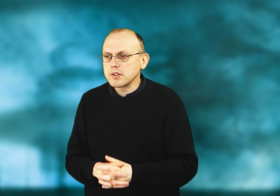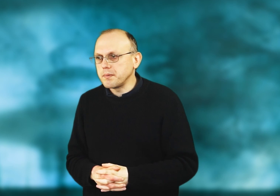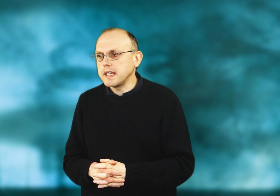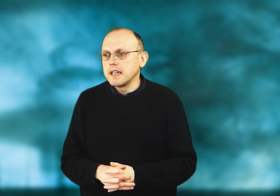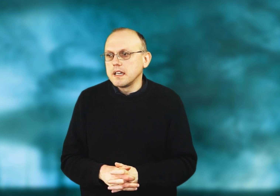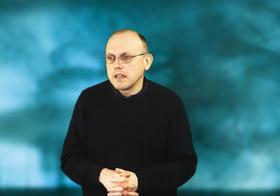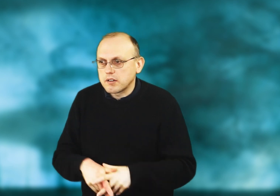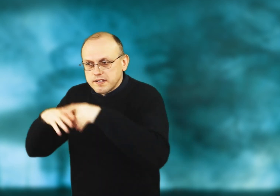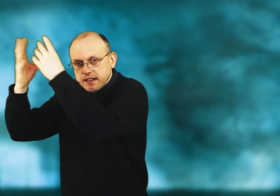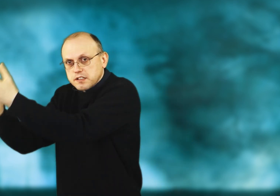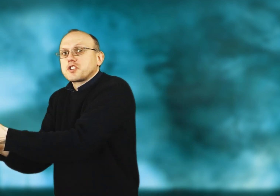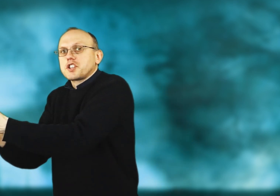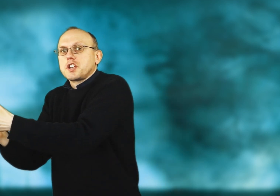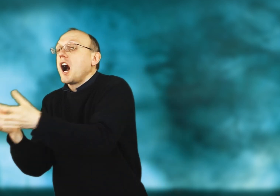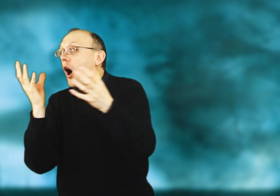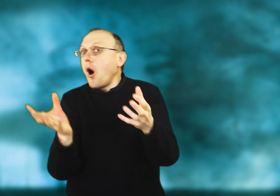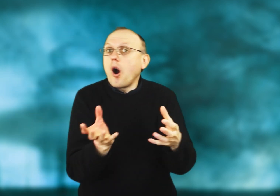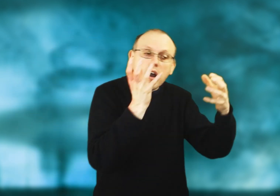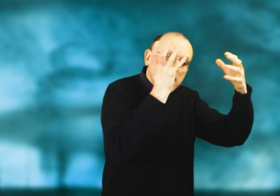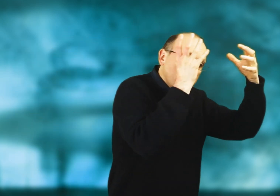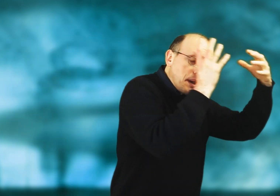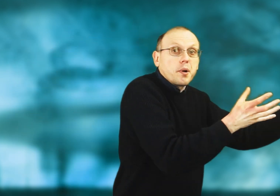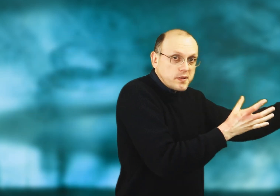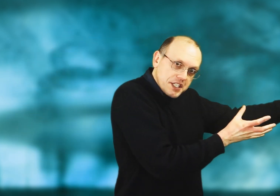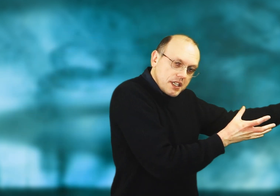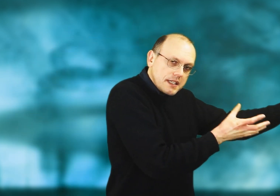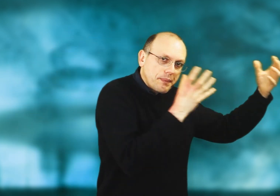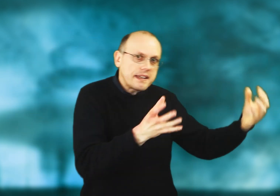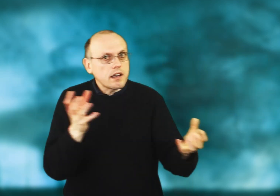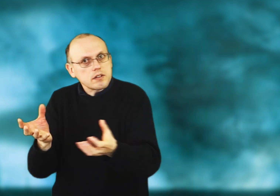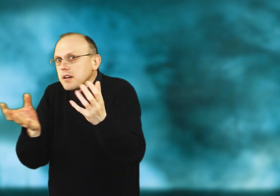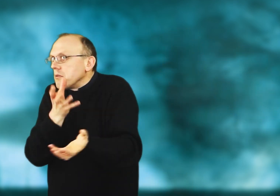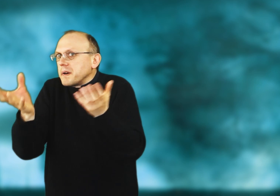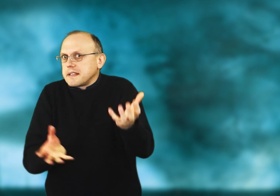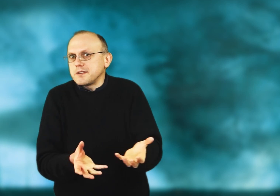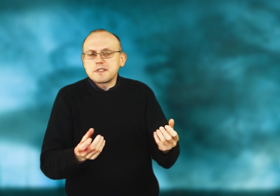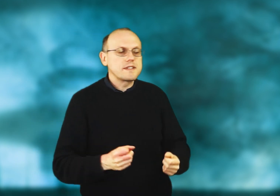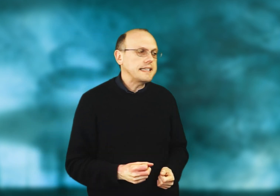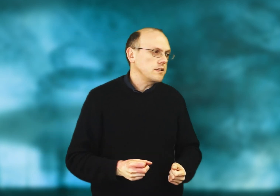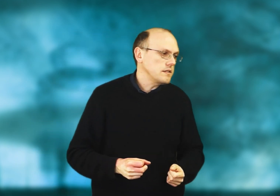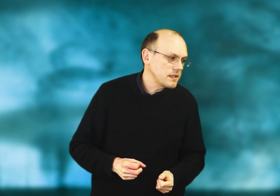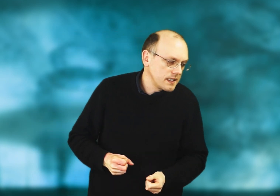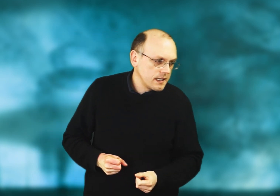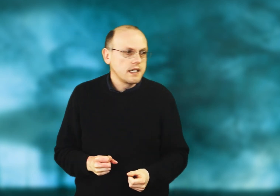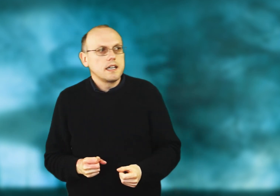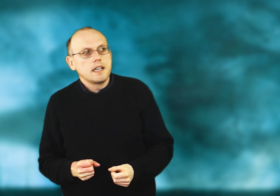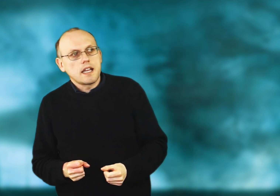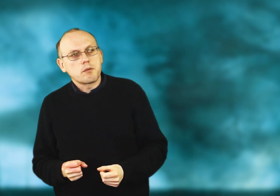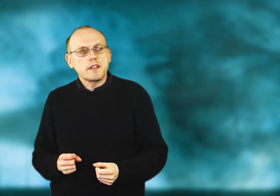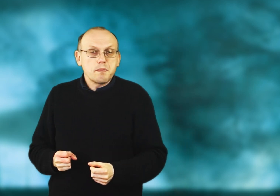be a coordinating conjunction or a preposition, depending on when it is used in the sentence. Now I'm going to mention